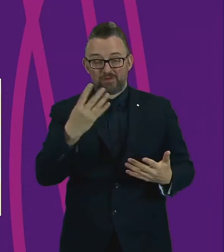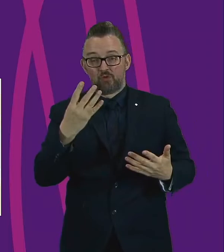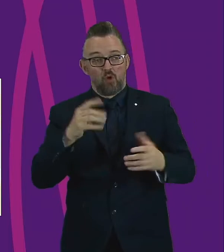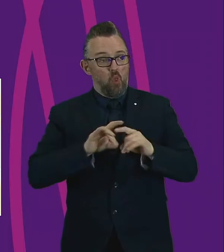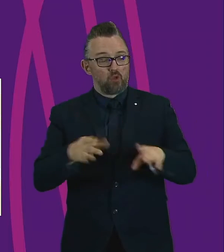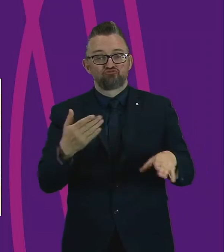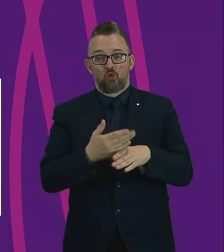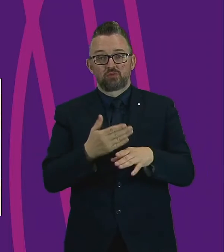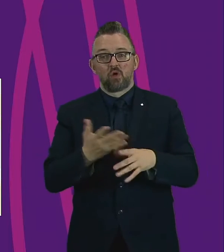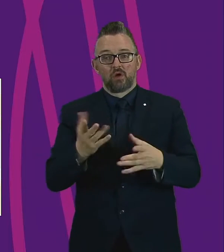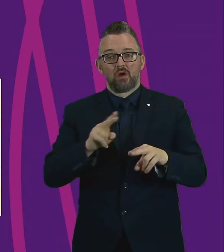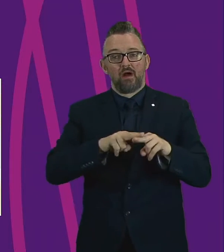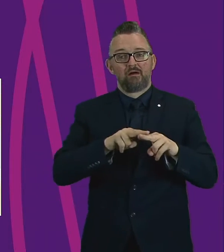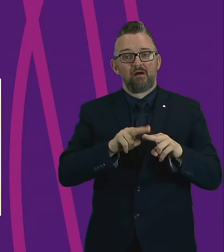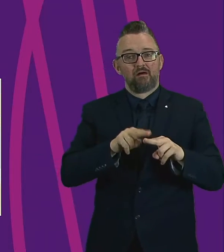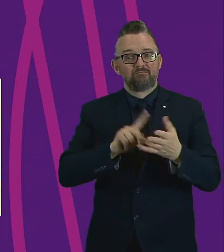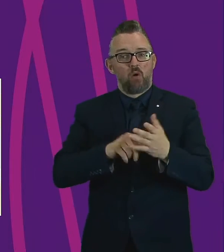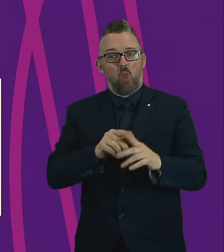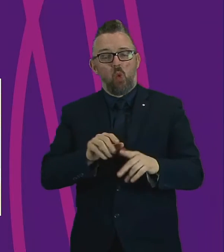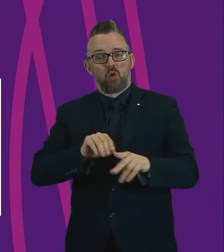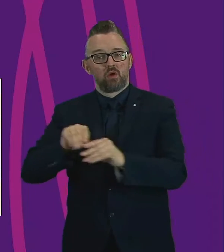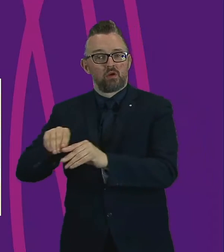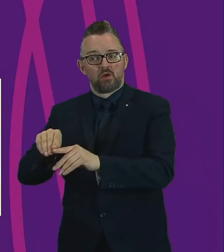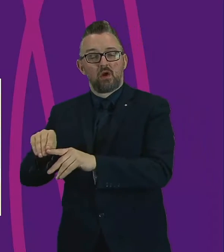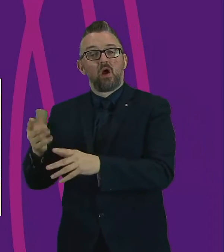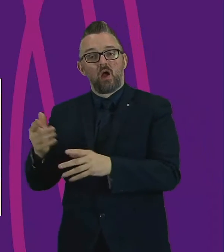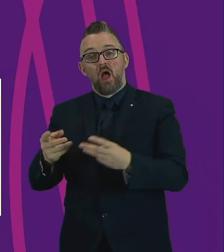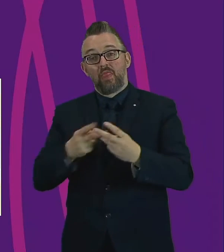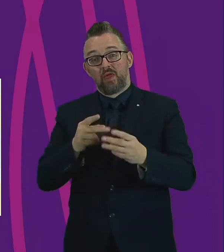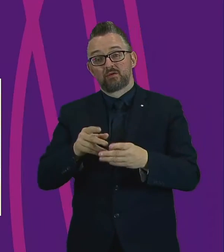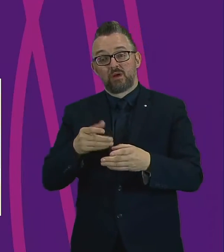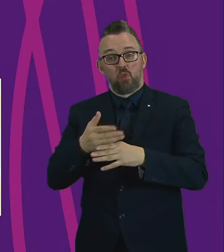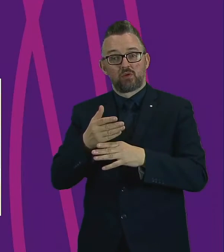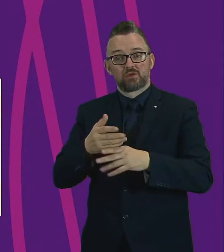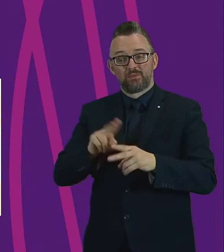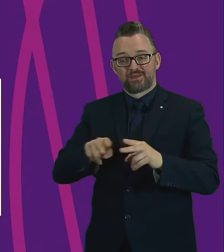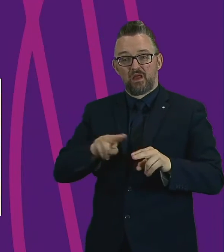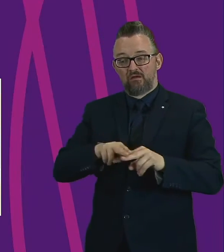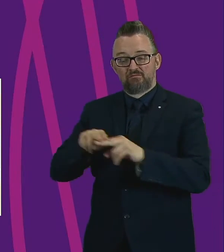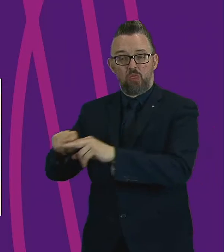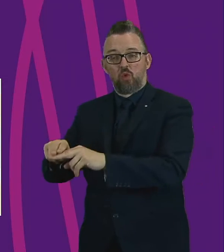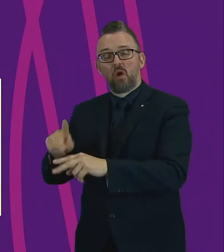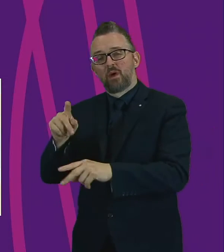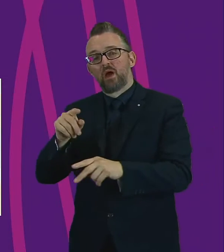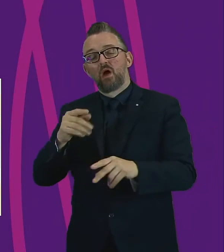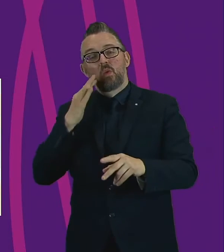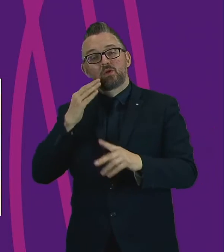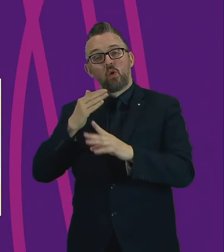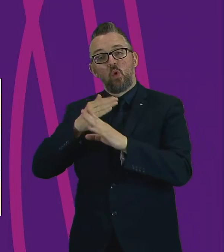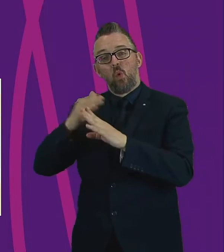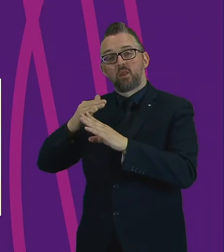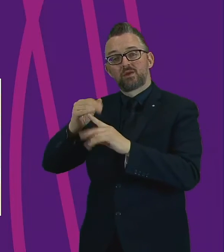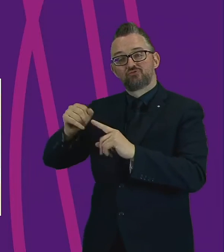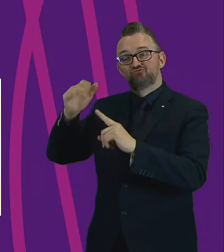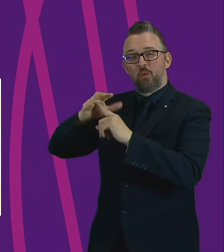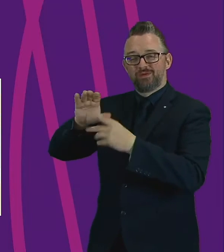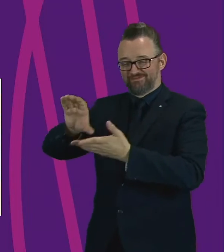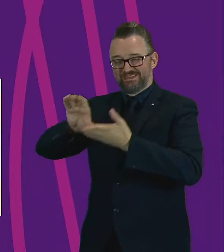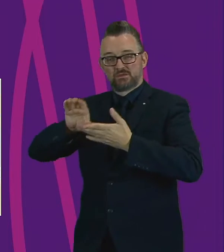been furloughed, and a third of lower paid employees have lost jobs or been furloughed, compared to only 1 in 10 of top